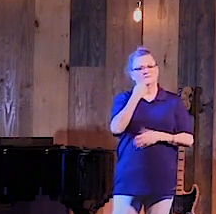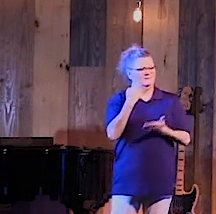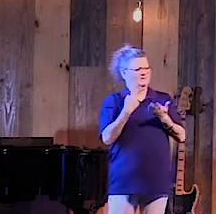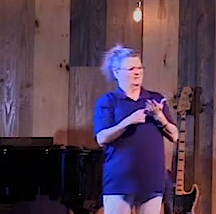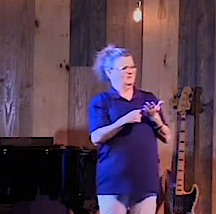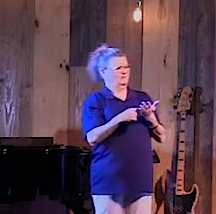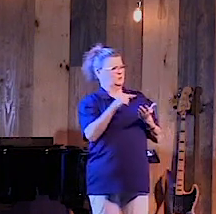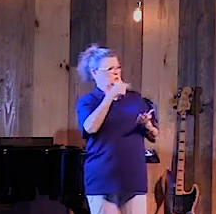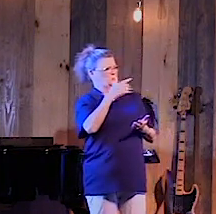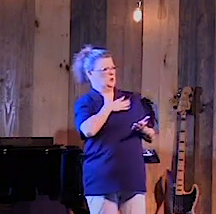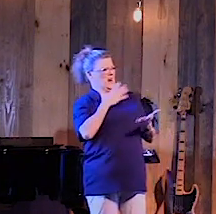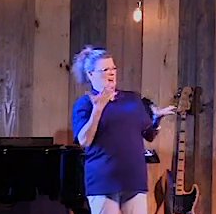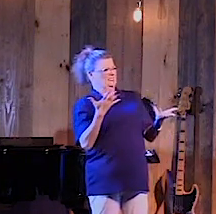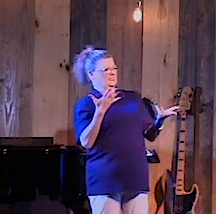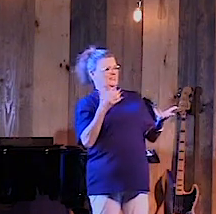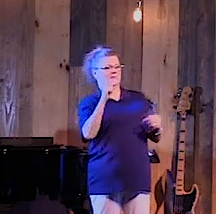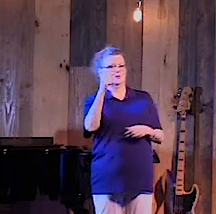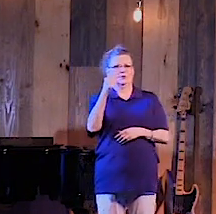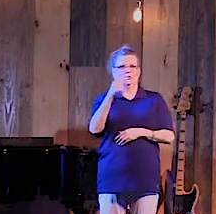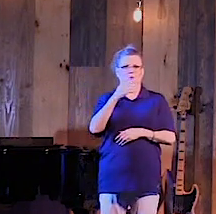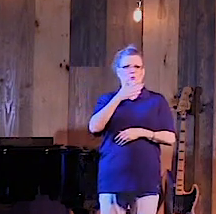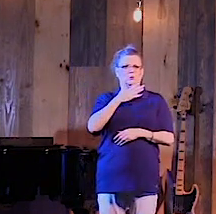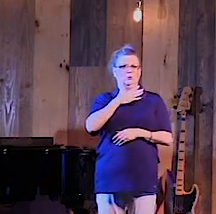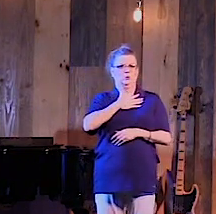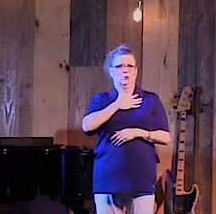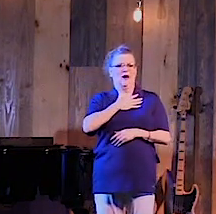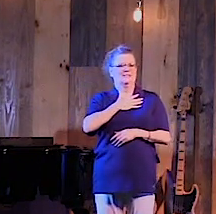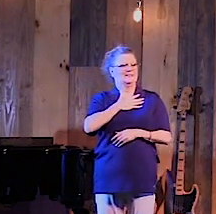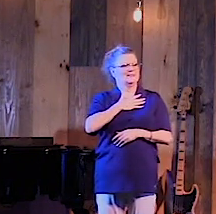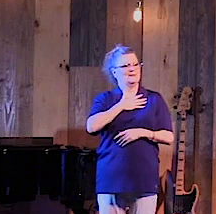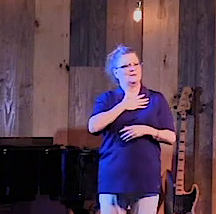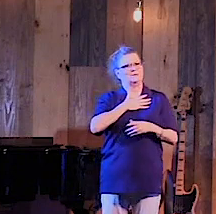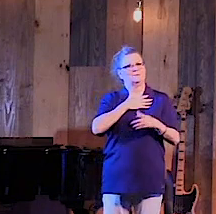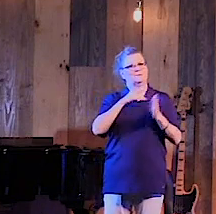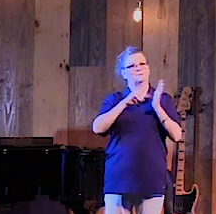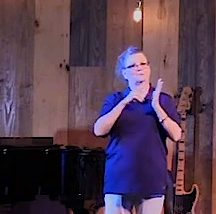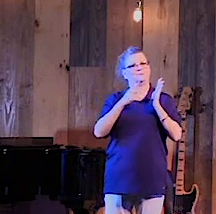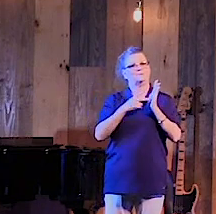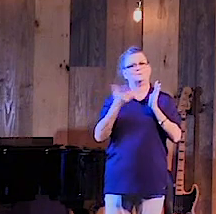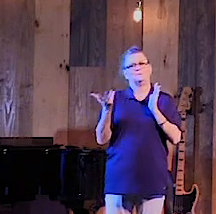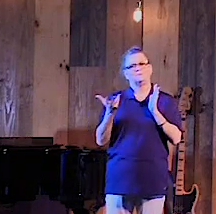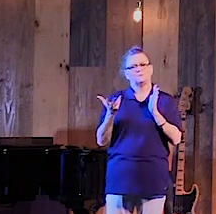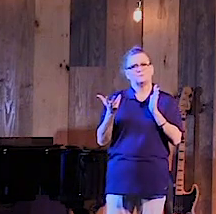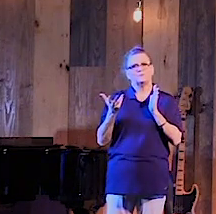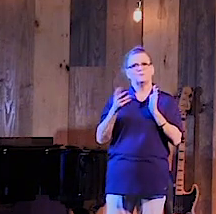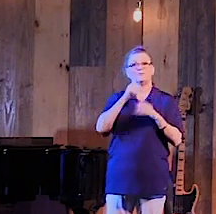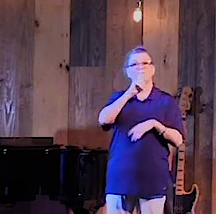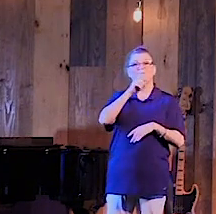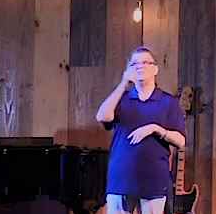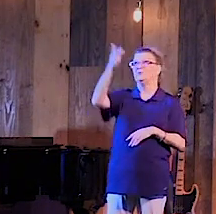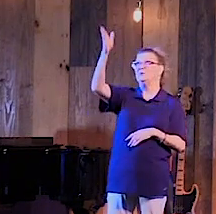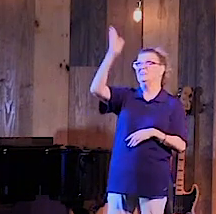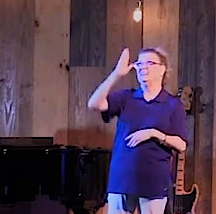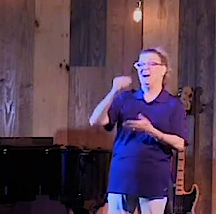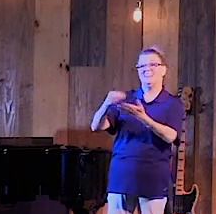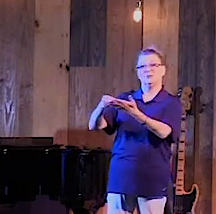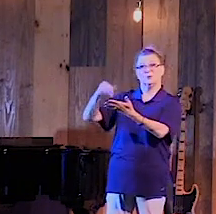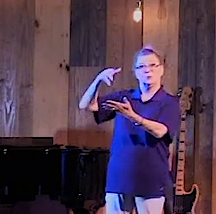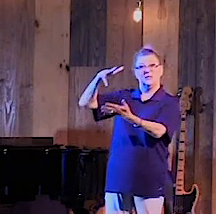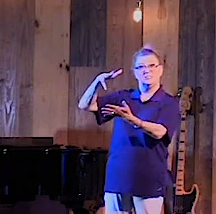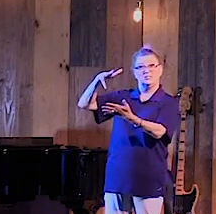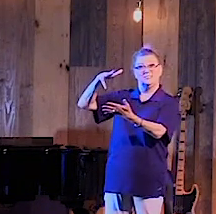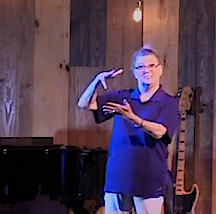grace? Well, grace is simply an acronym, I believe, and it stands this for this. Grace is really God's riches at